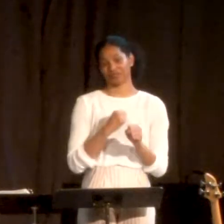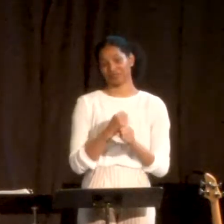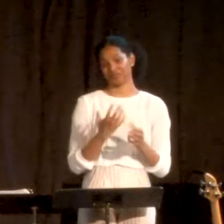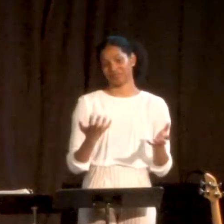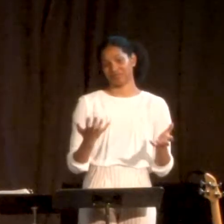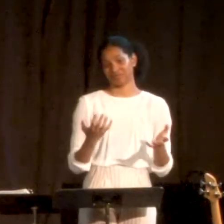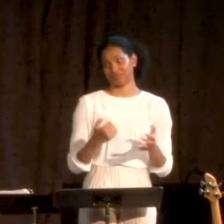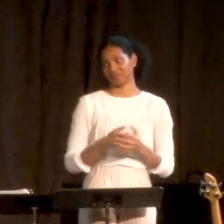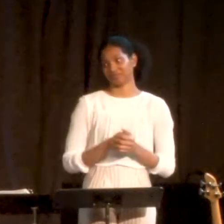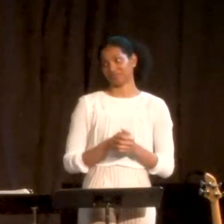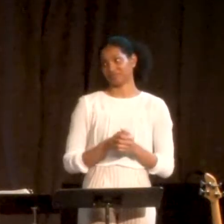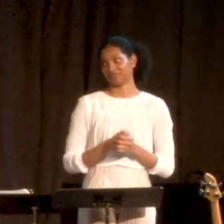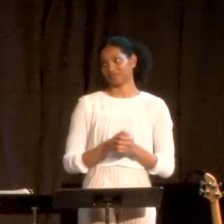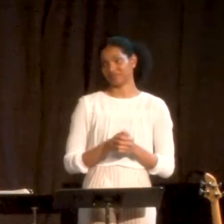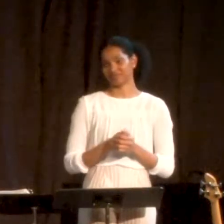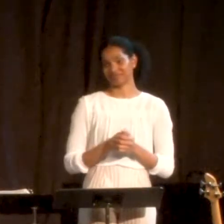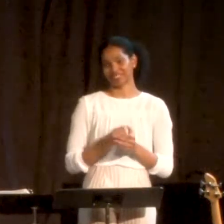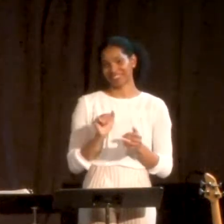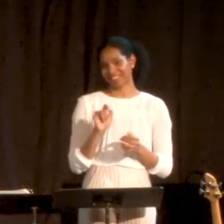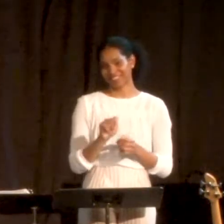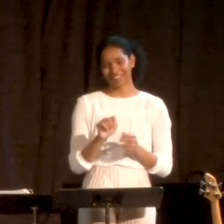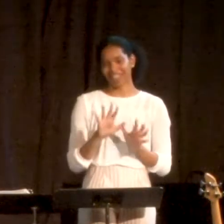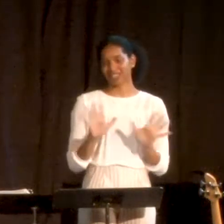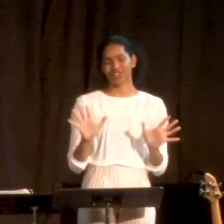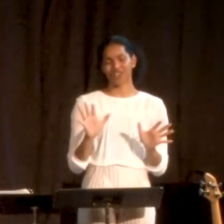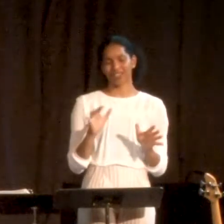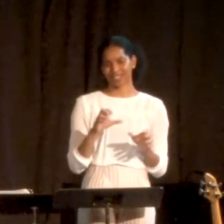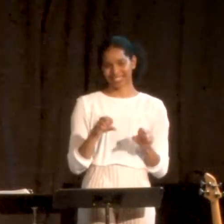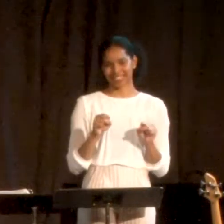3 years, that's all it takes.